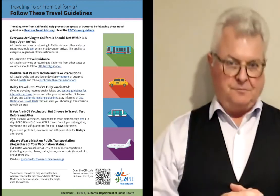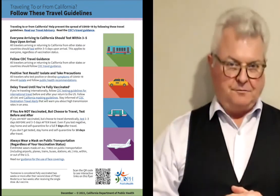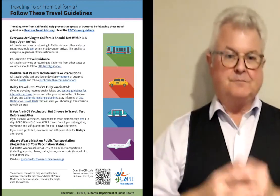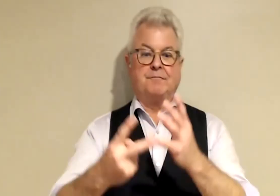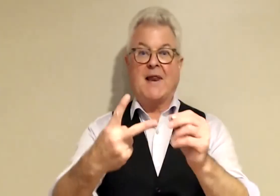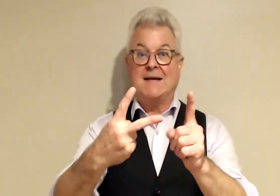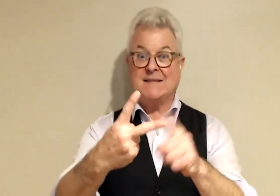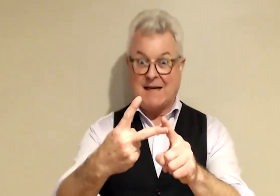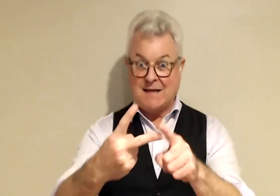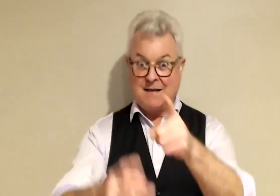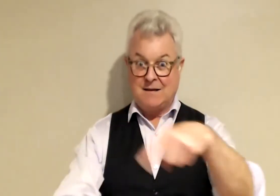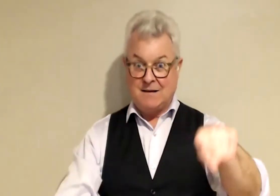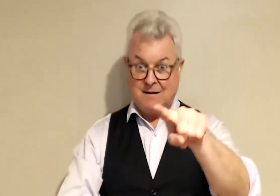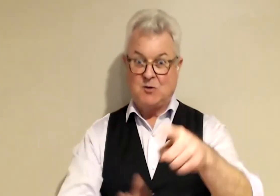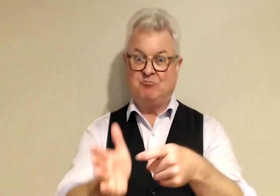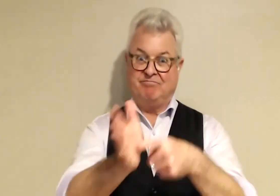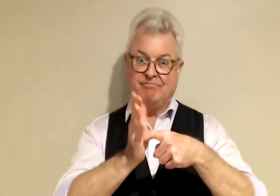in place at the state that you are visiting.